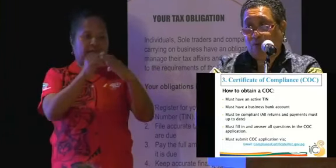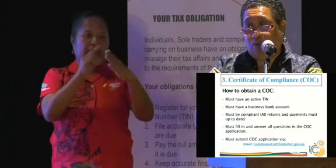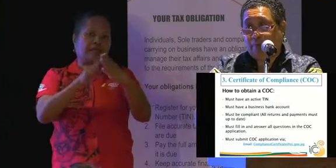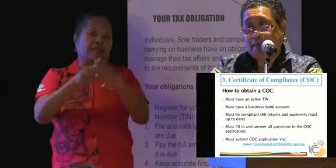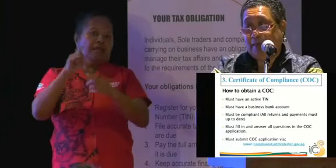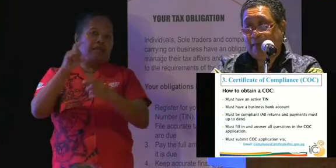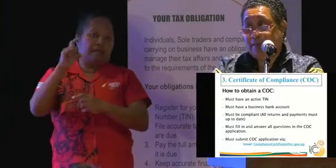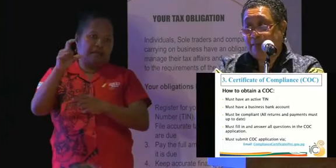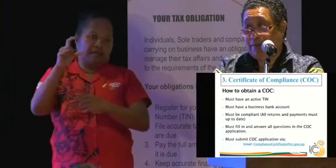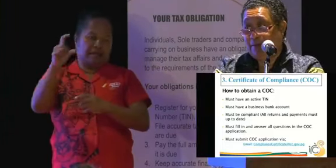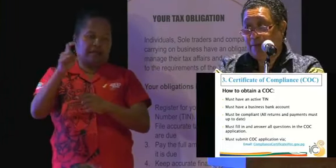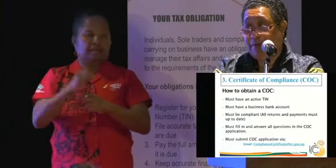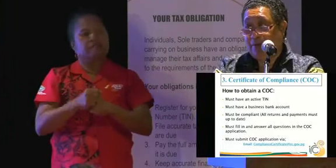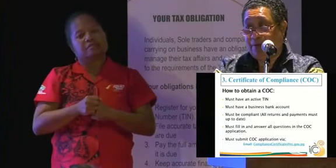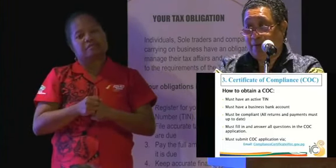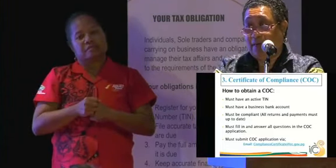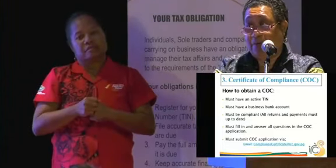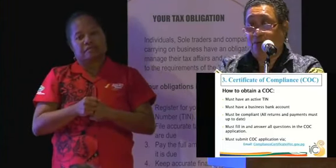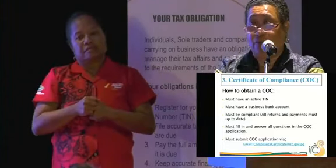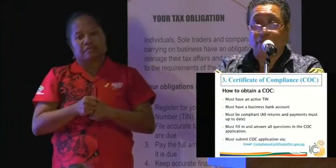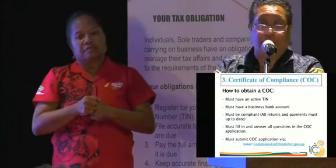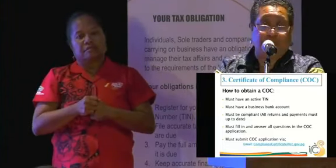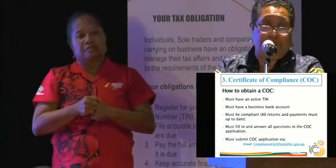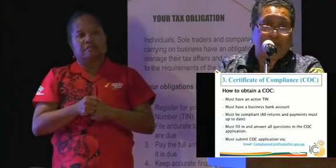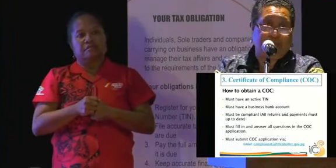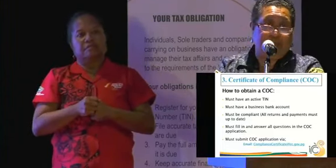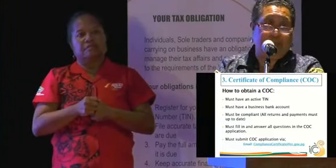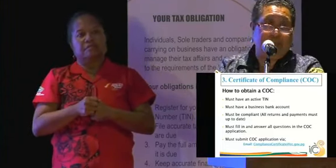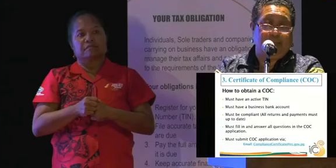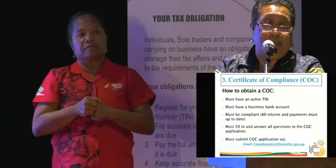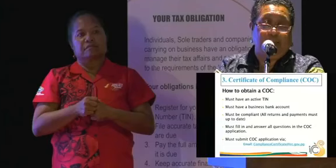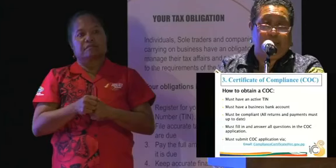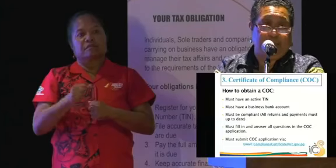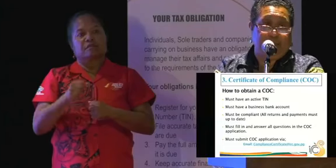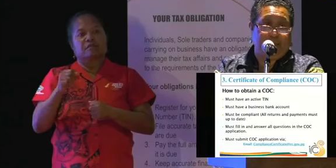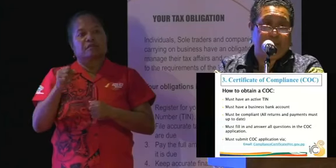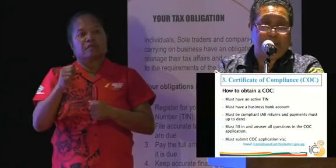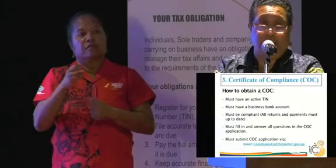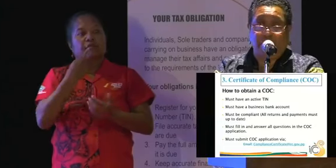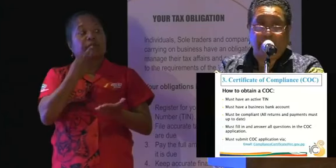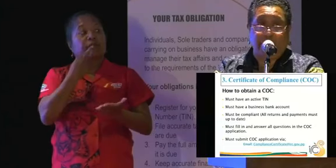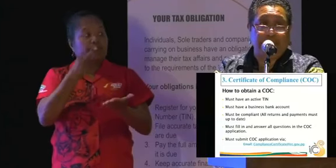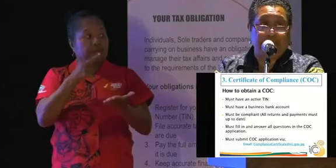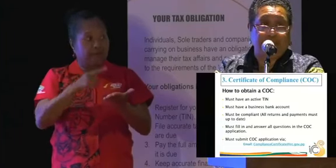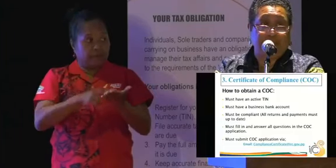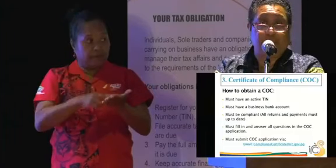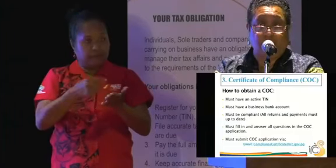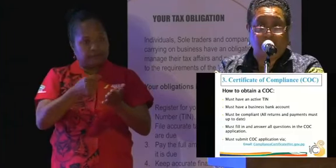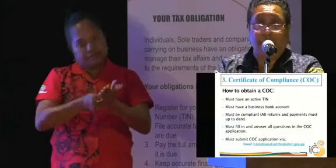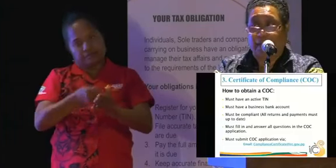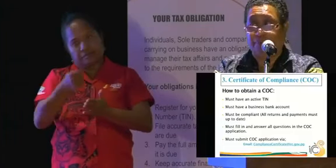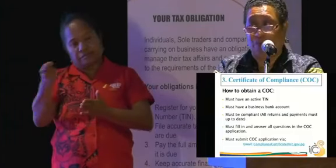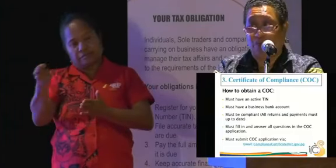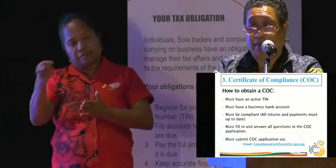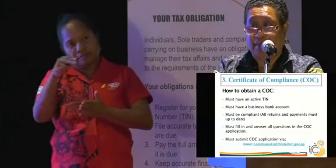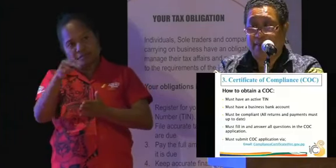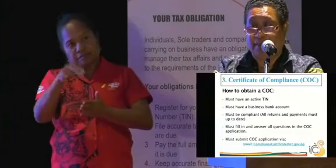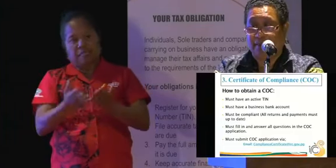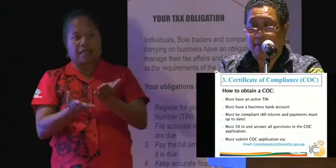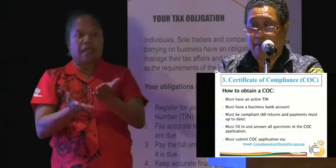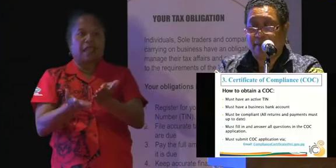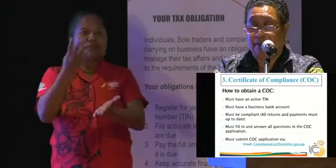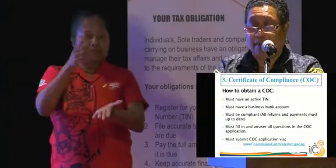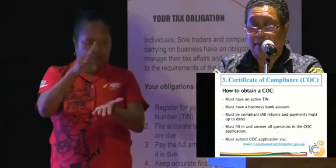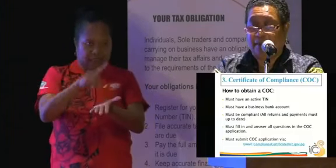You must be compliant. Okay, so your filing and payment requirements must all be up to